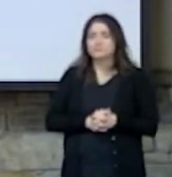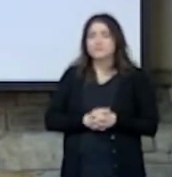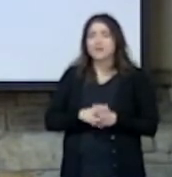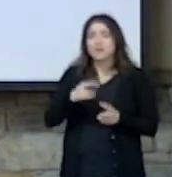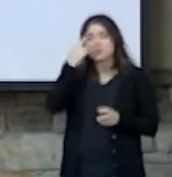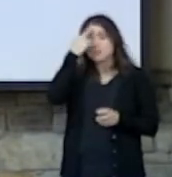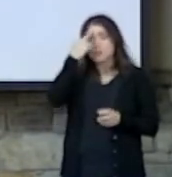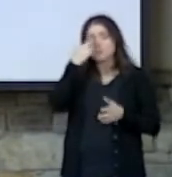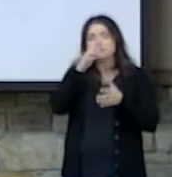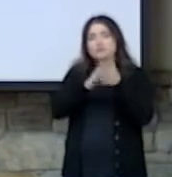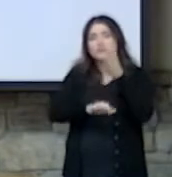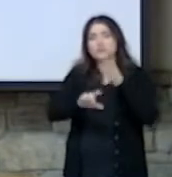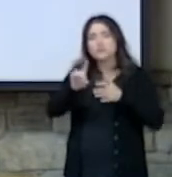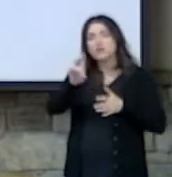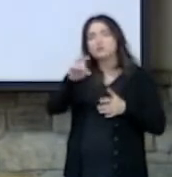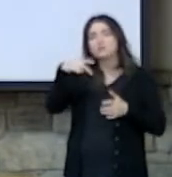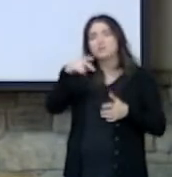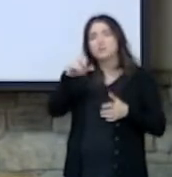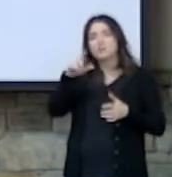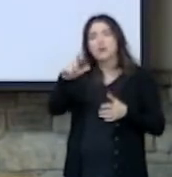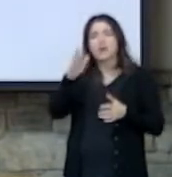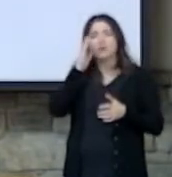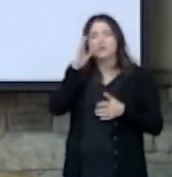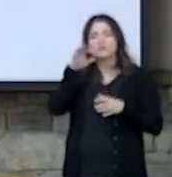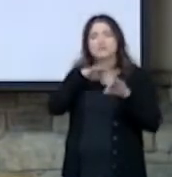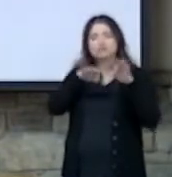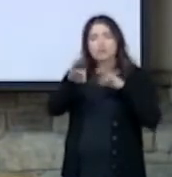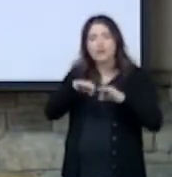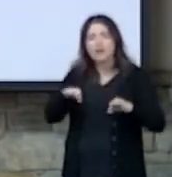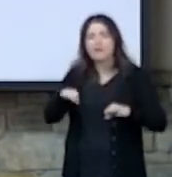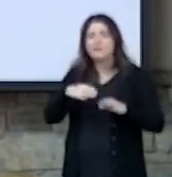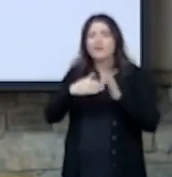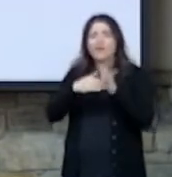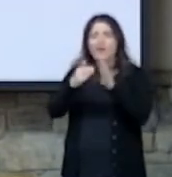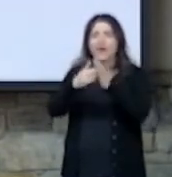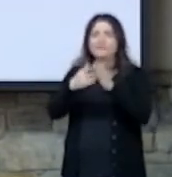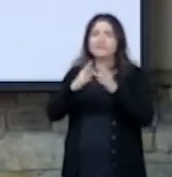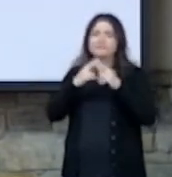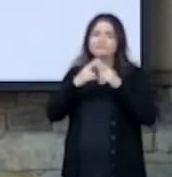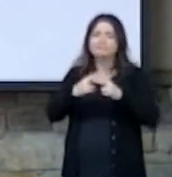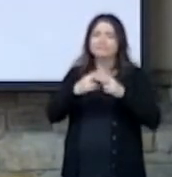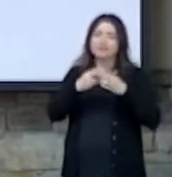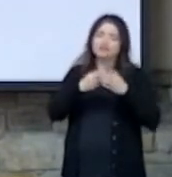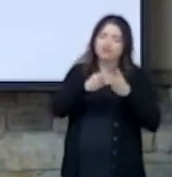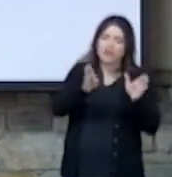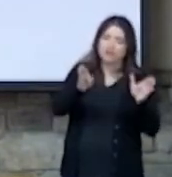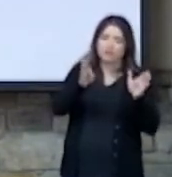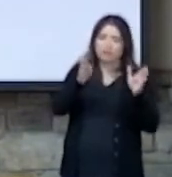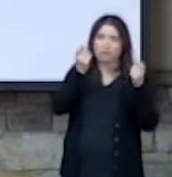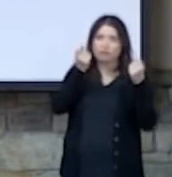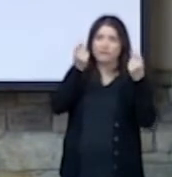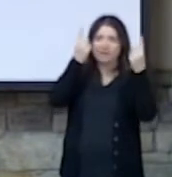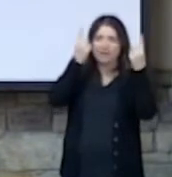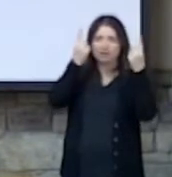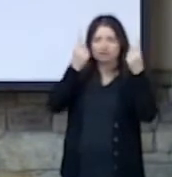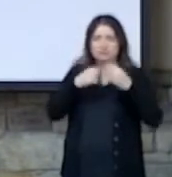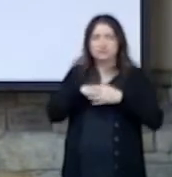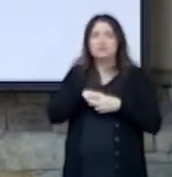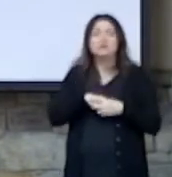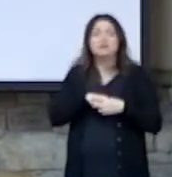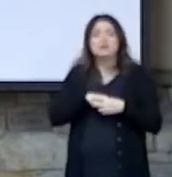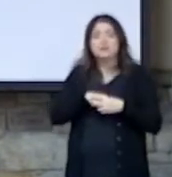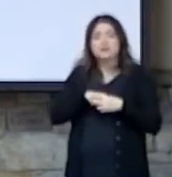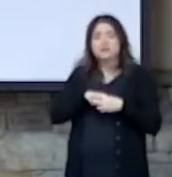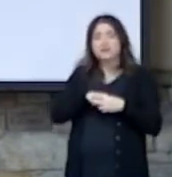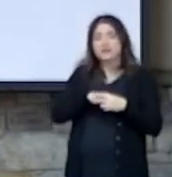Romans chapter 1, Paul would describe what is often referred to as this general revelation. Romans chapter 1, beginning in verse